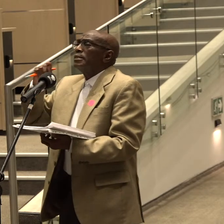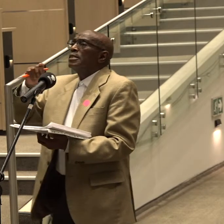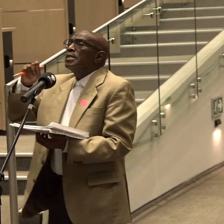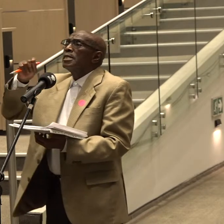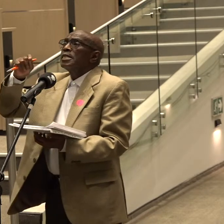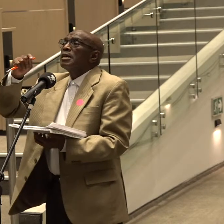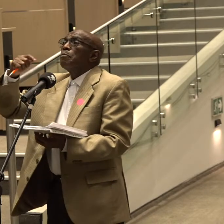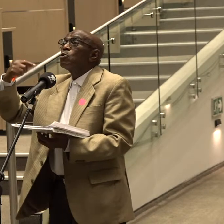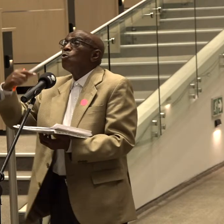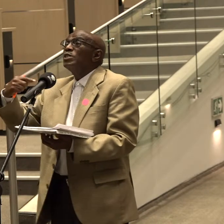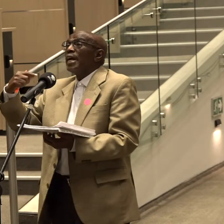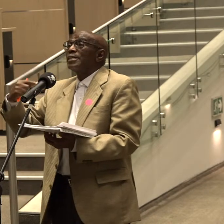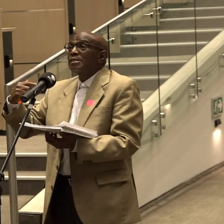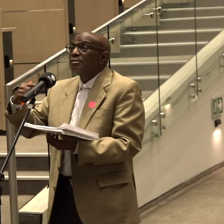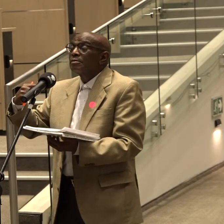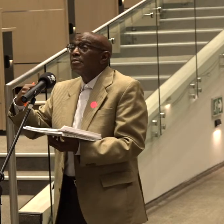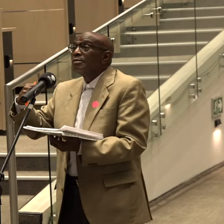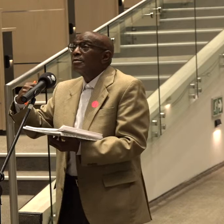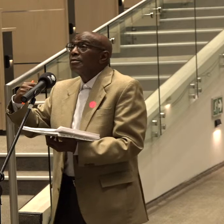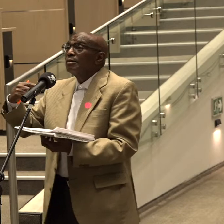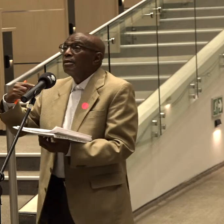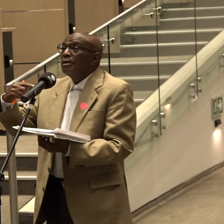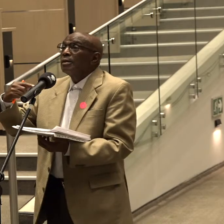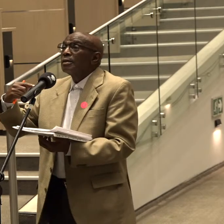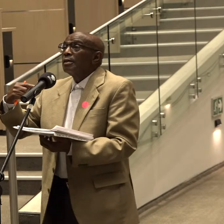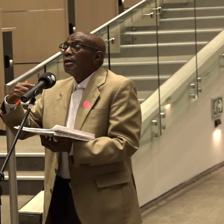start project